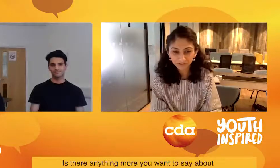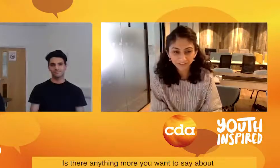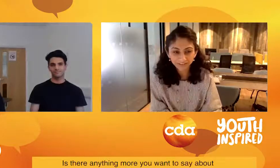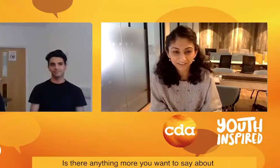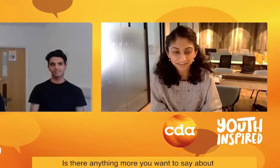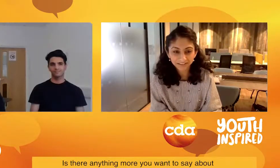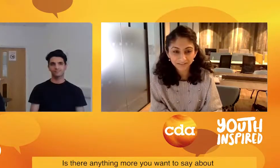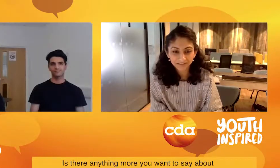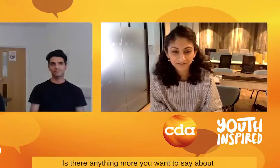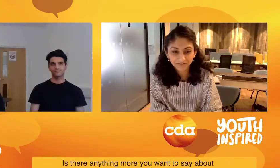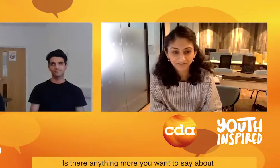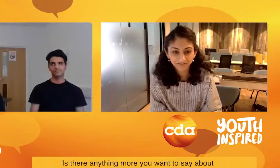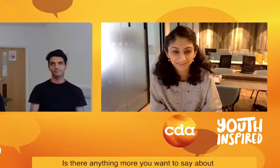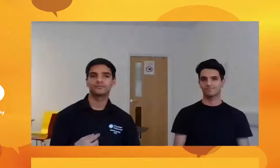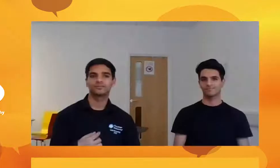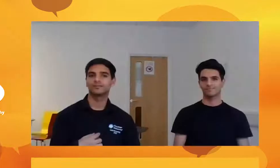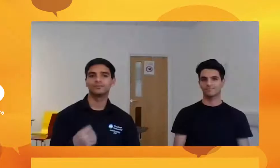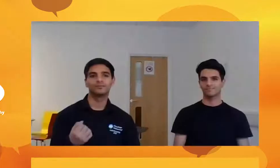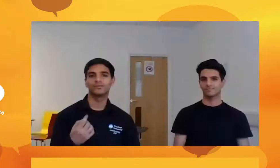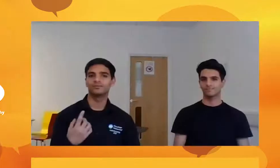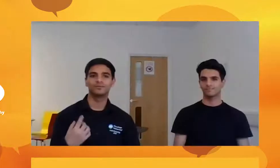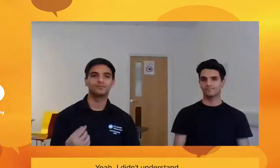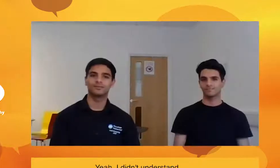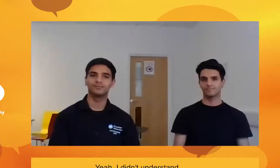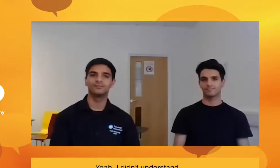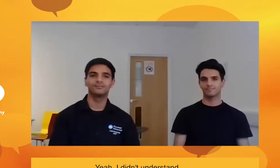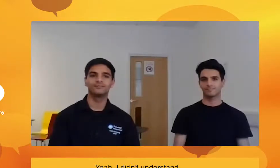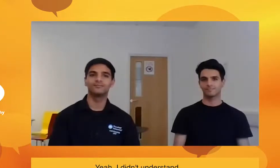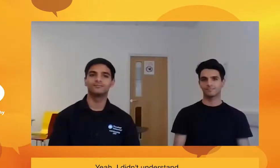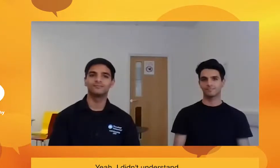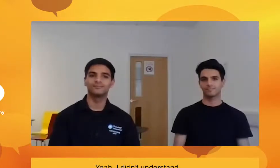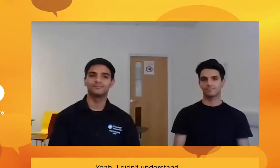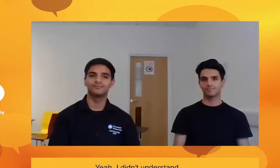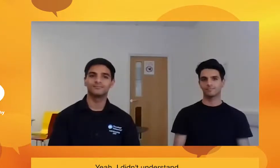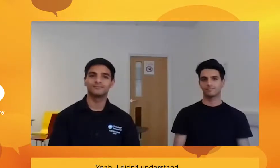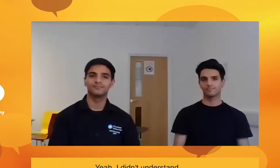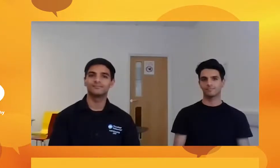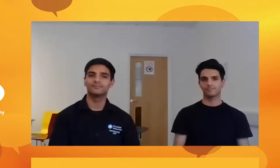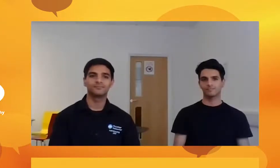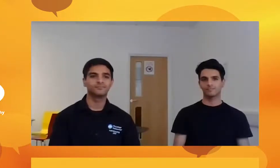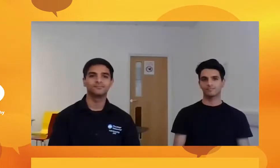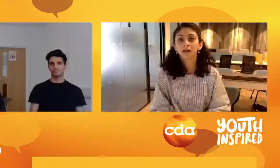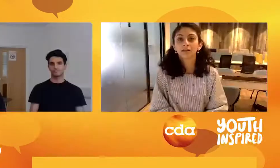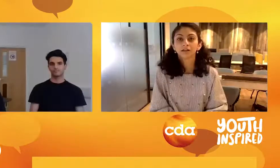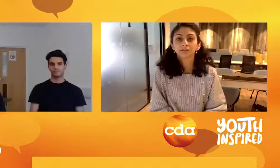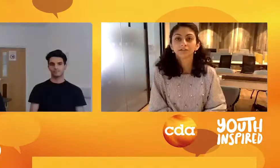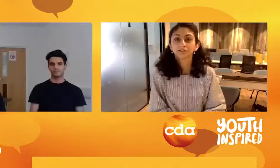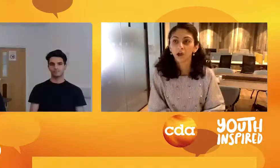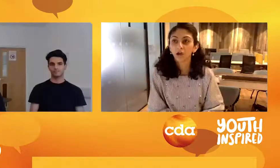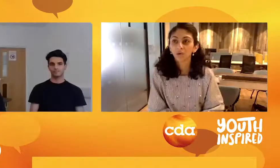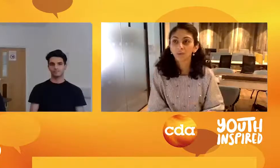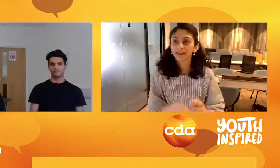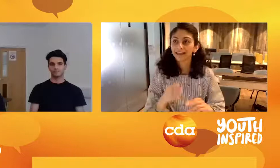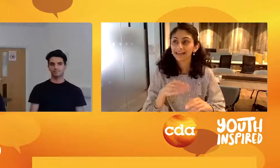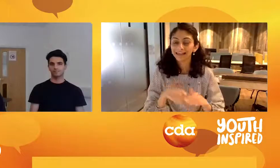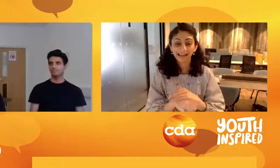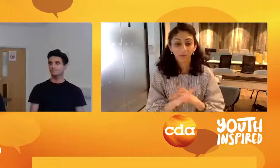Is there anything more you wanted to say about that, or? Yeah, I didn't understand.